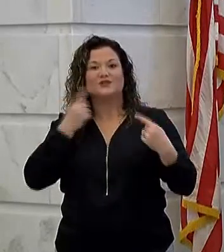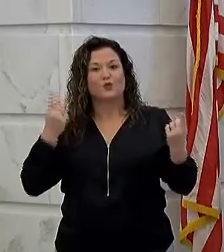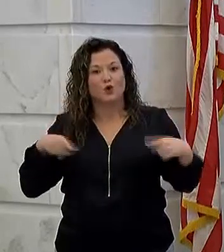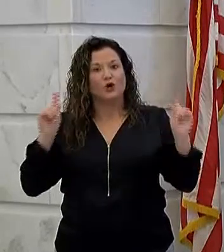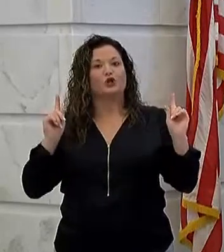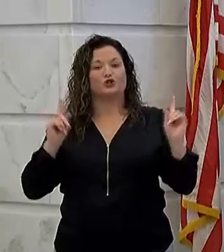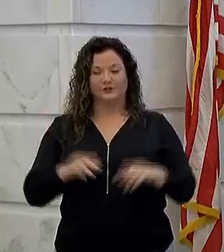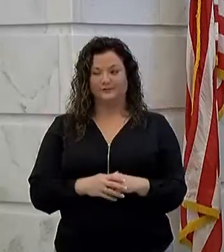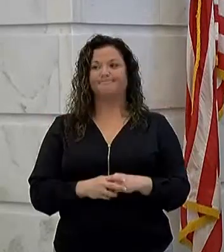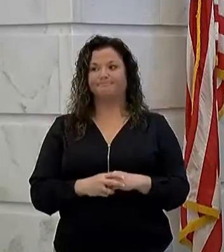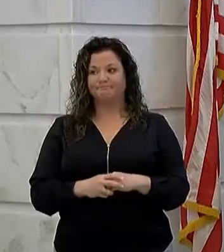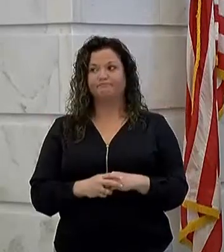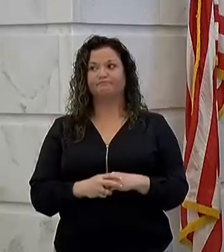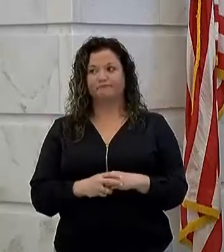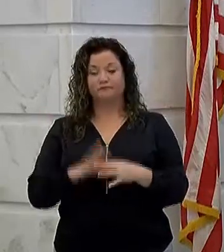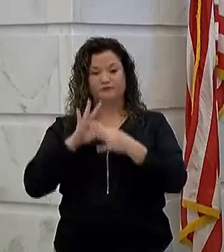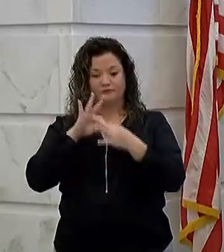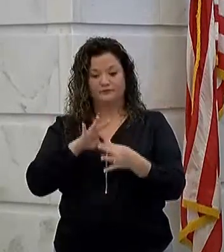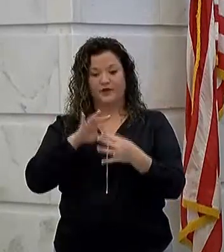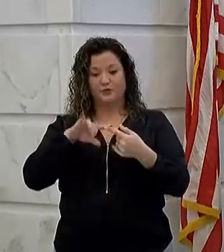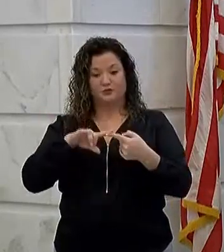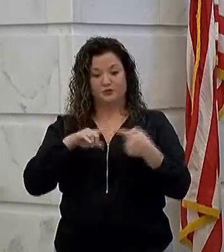with regard to